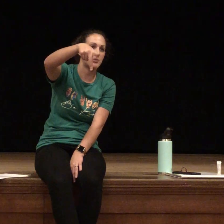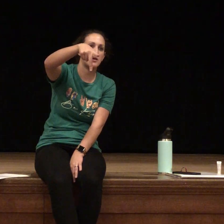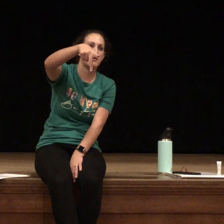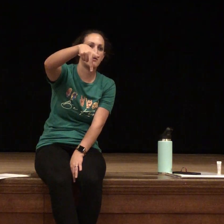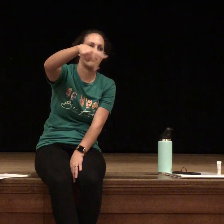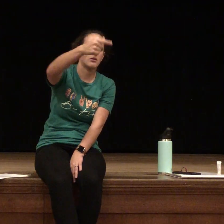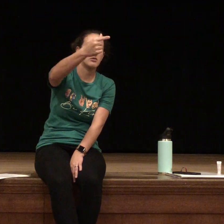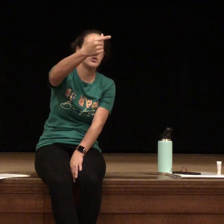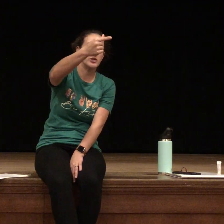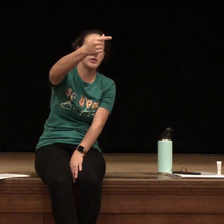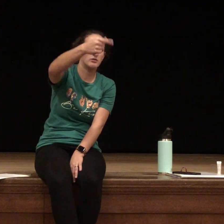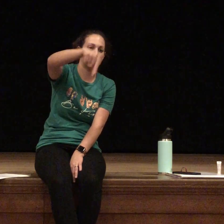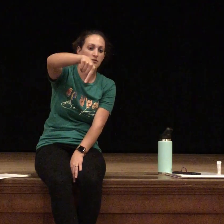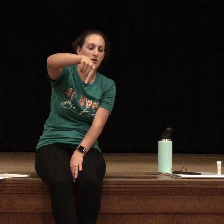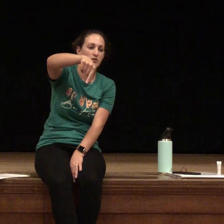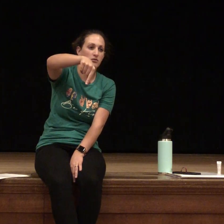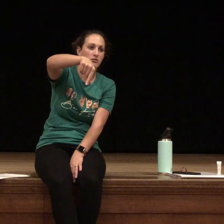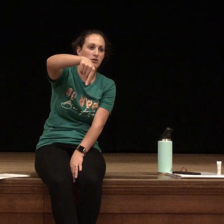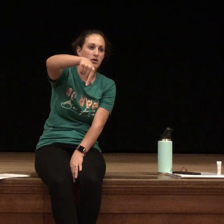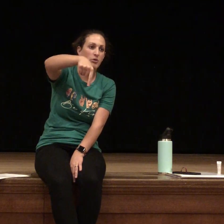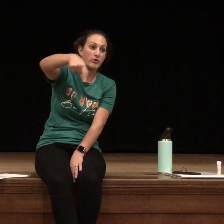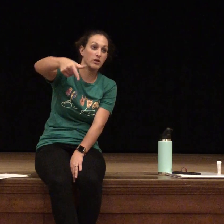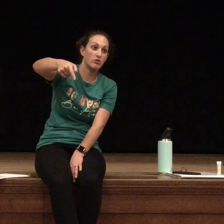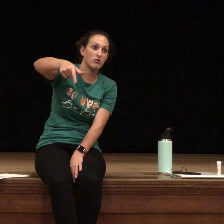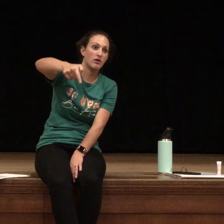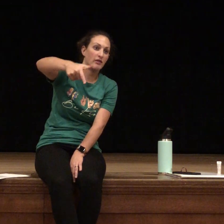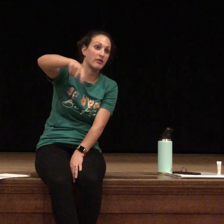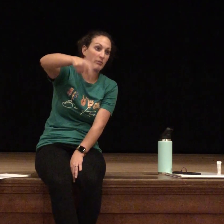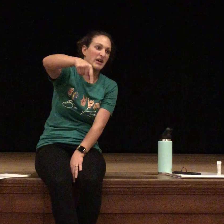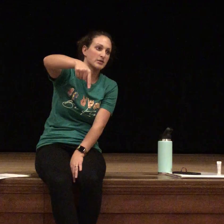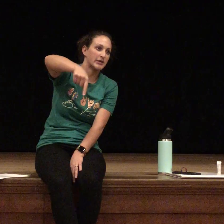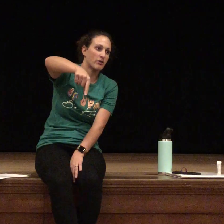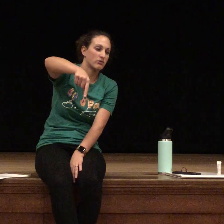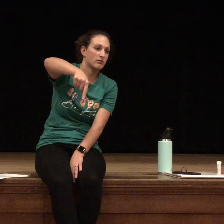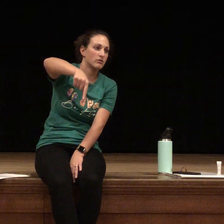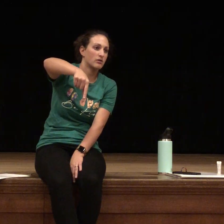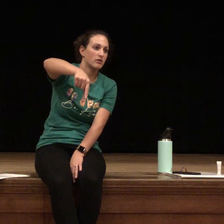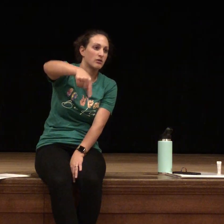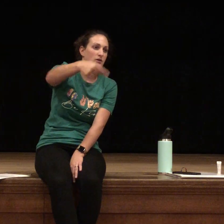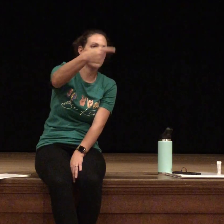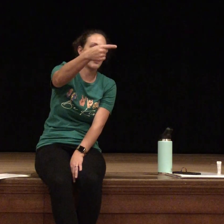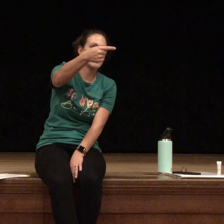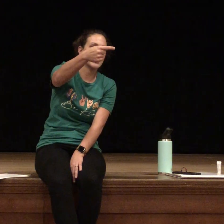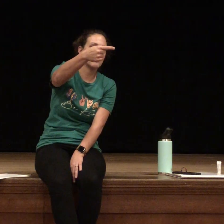P, G, Q. But with Q, that thumb has to be down. So I always think of